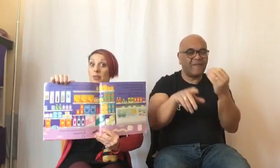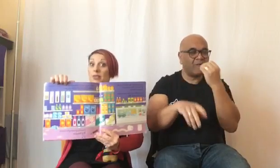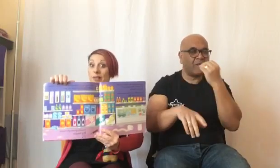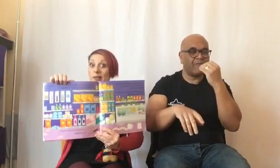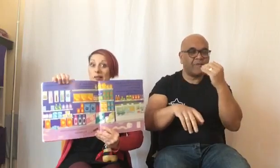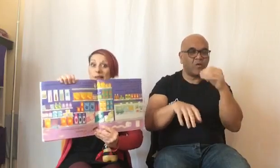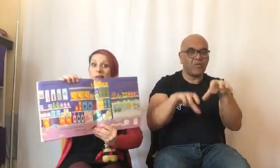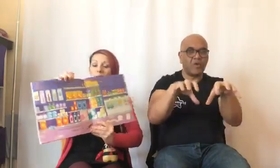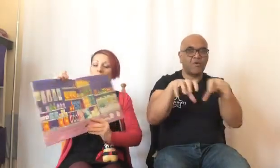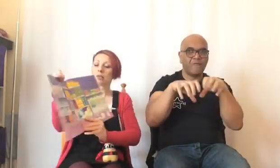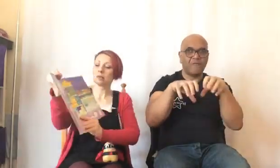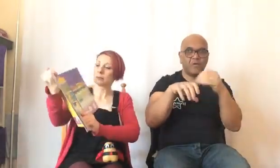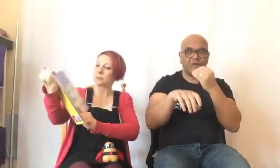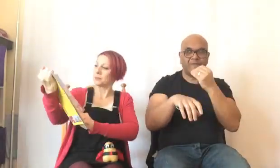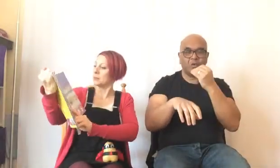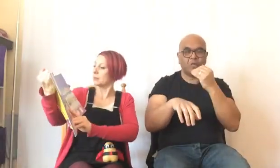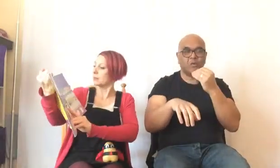food particularly.